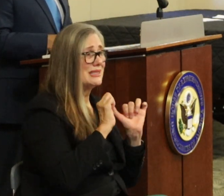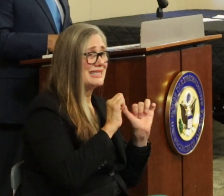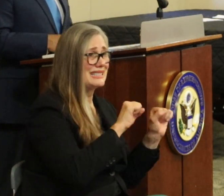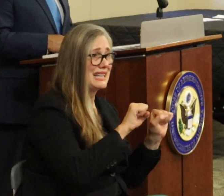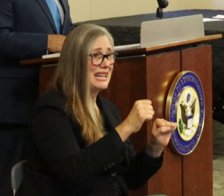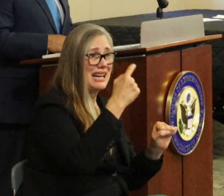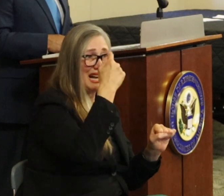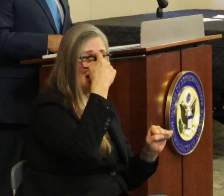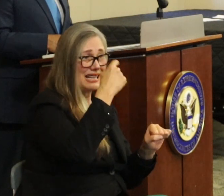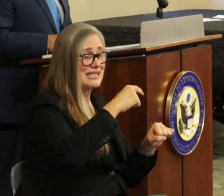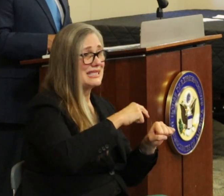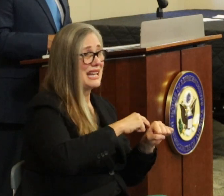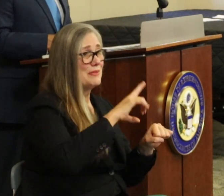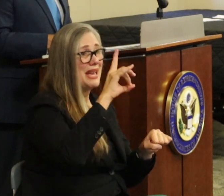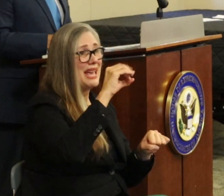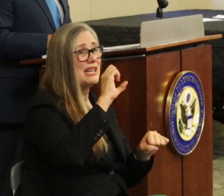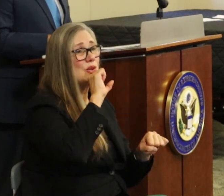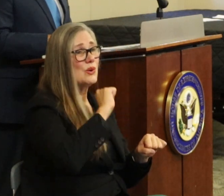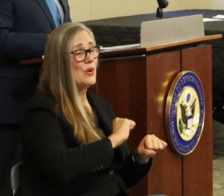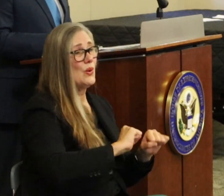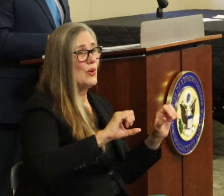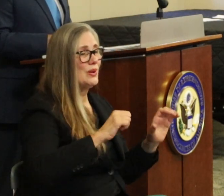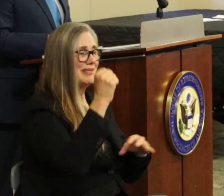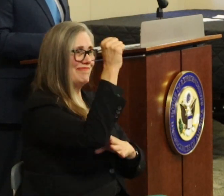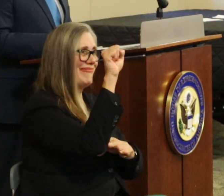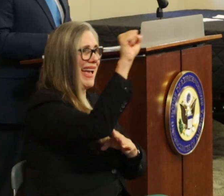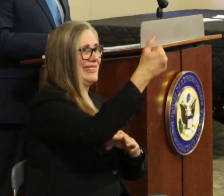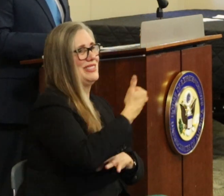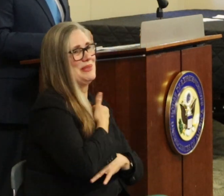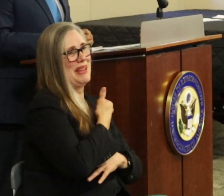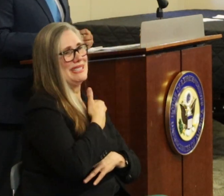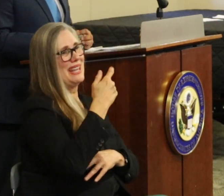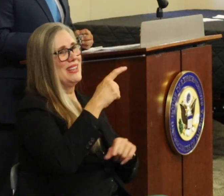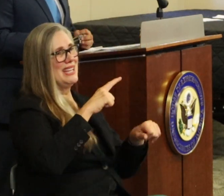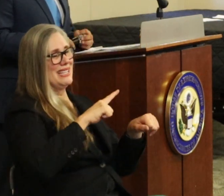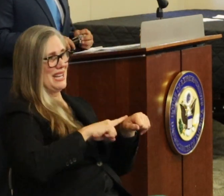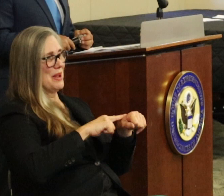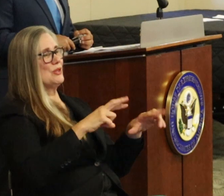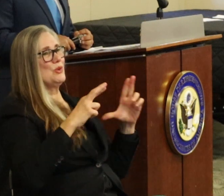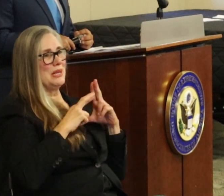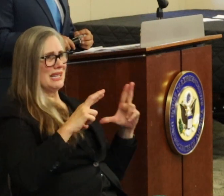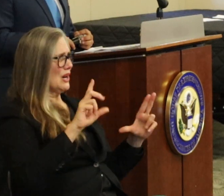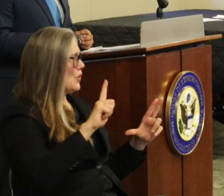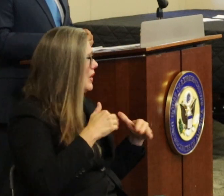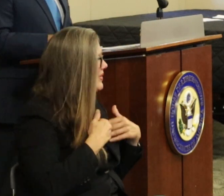for 80-year-old activists such as myself to retire. So if anyone seems to know where that group